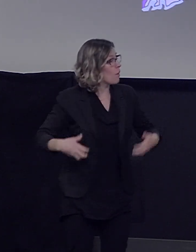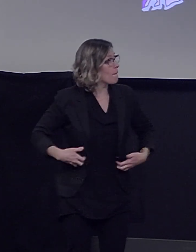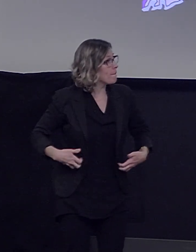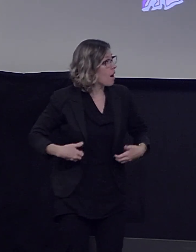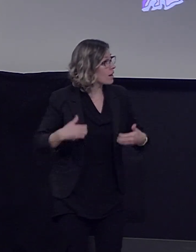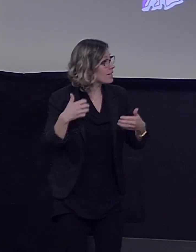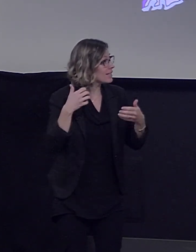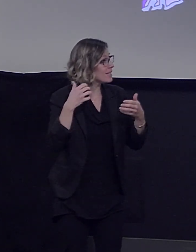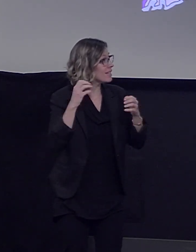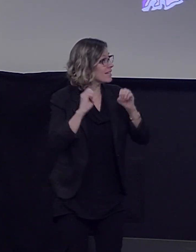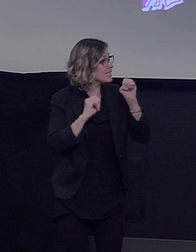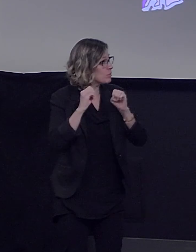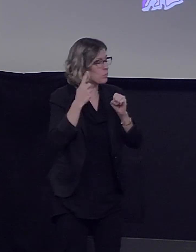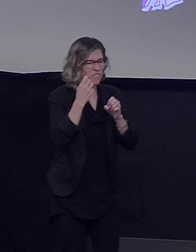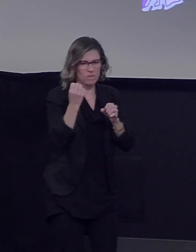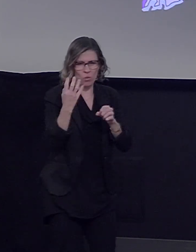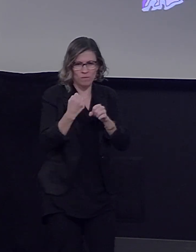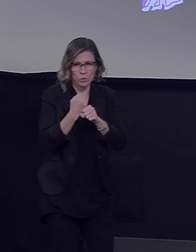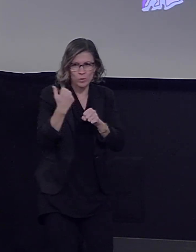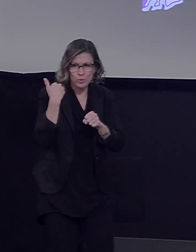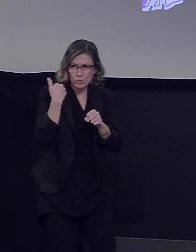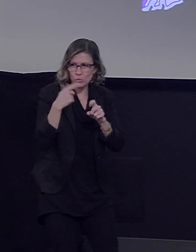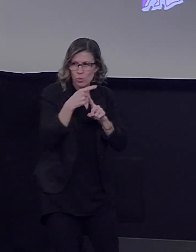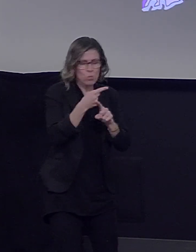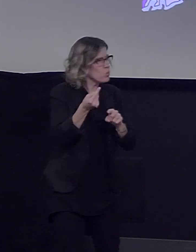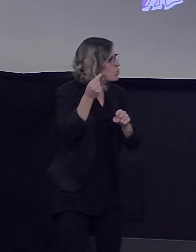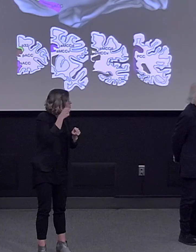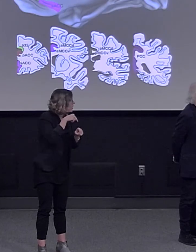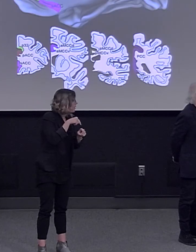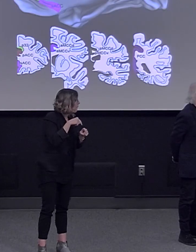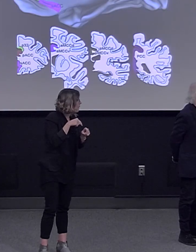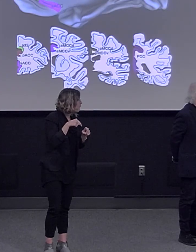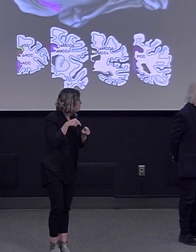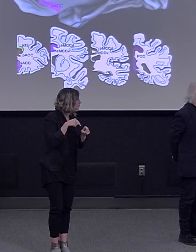you invited me to come to Elche, yeah, I was the first